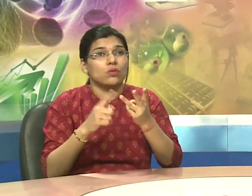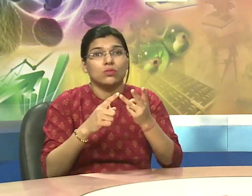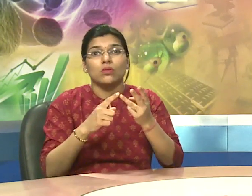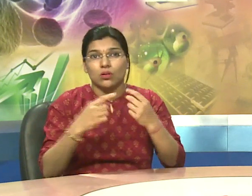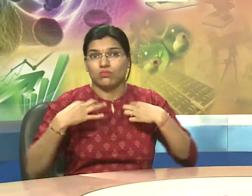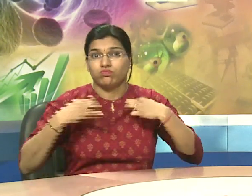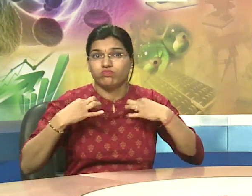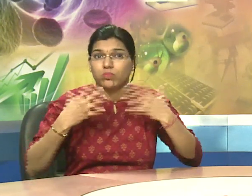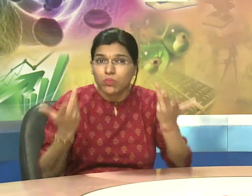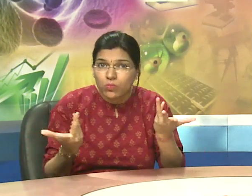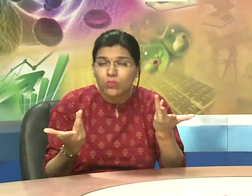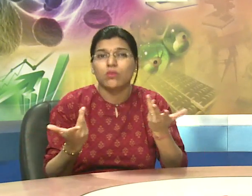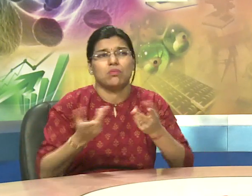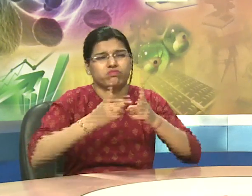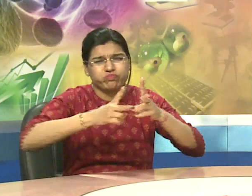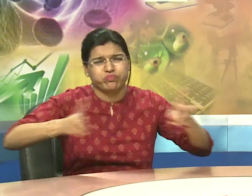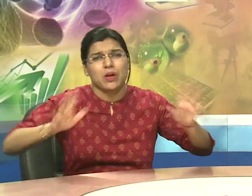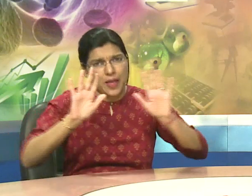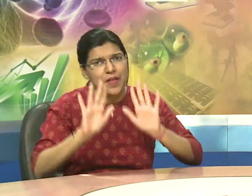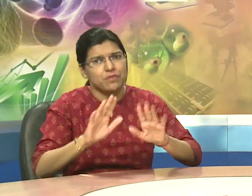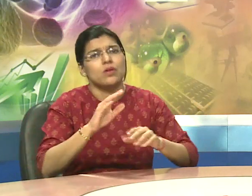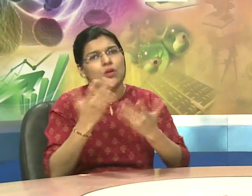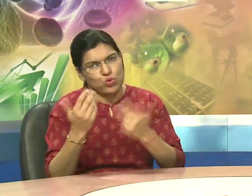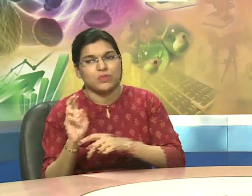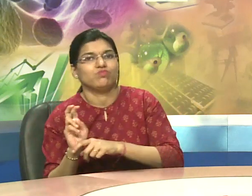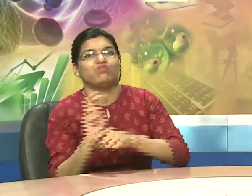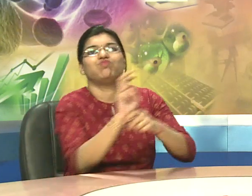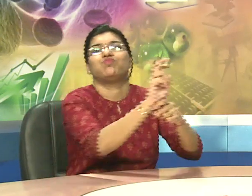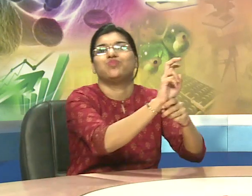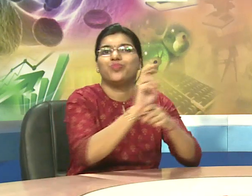example, medicines, clothes, different things are there.